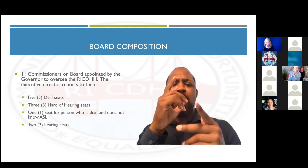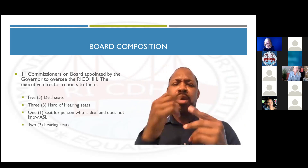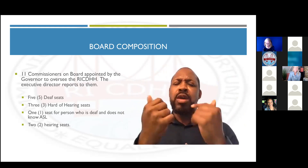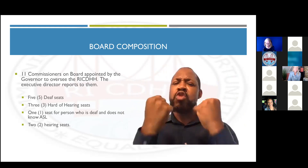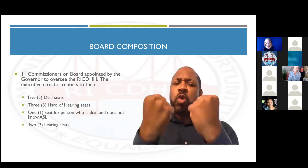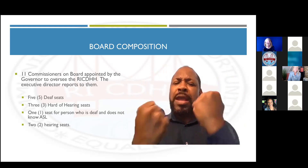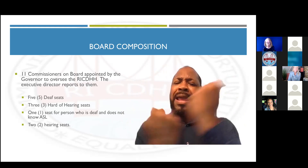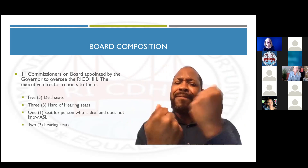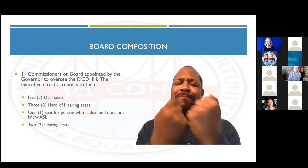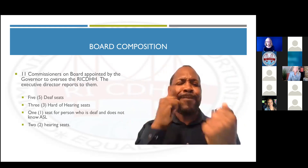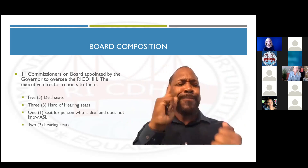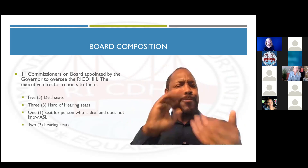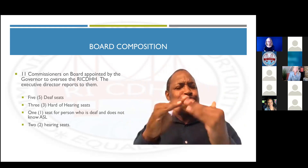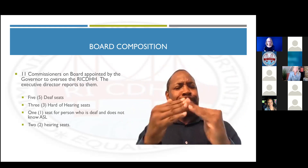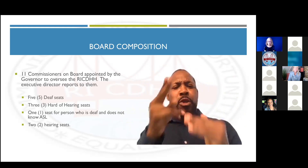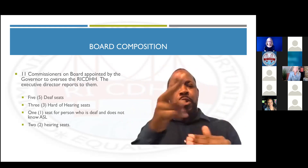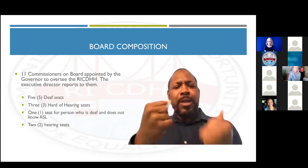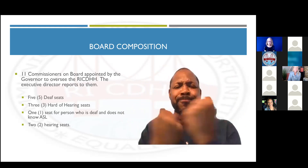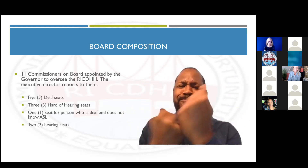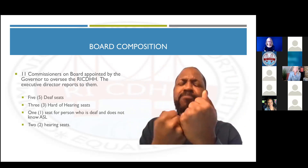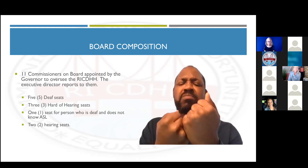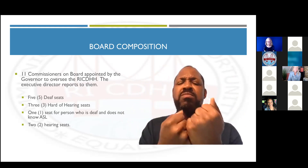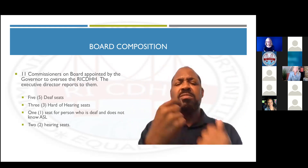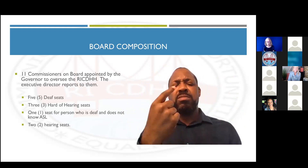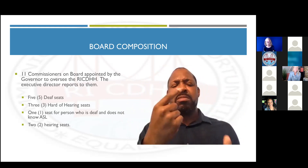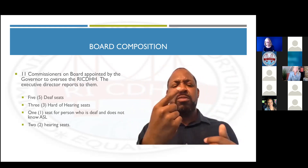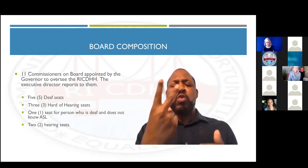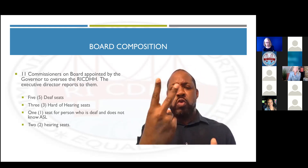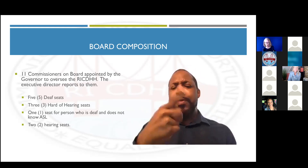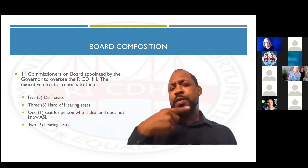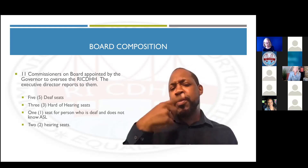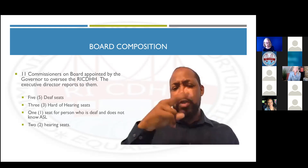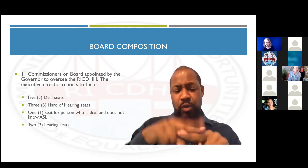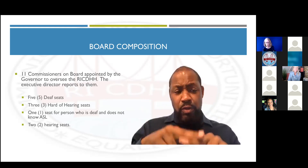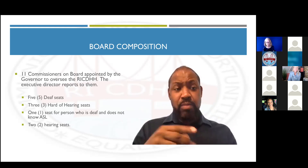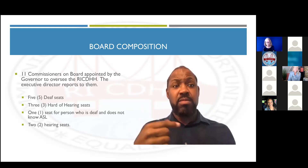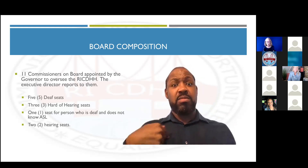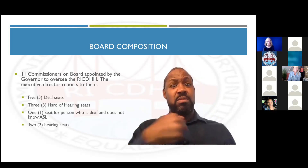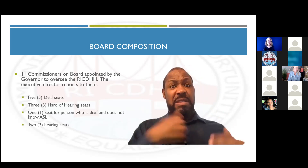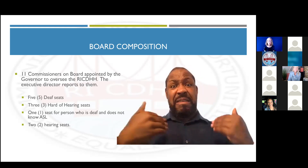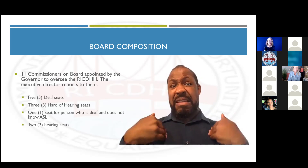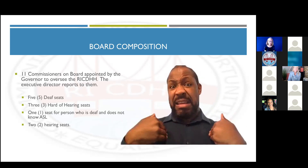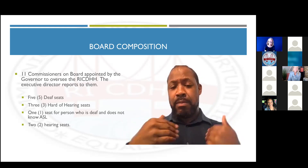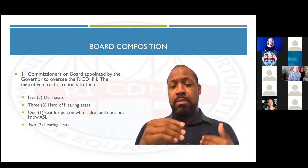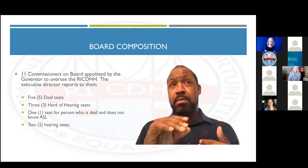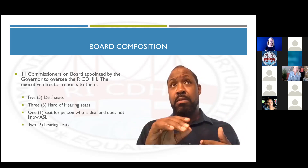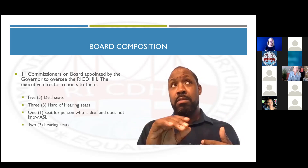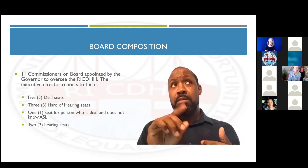ASL. This is a person who could be an advocate for the deaf or hard of hearing community. And then we have 2 hearing